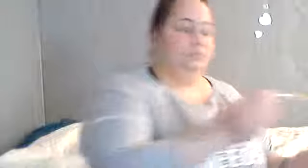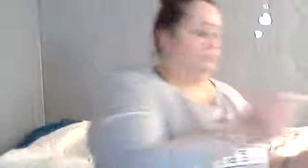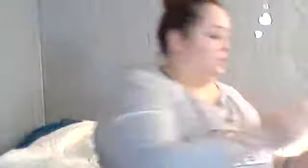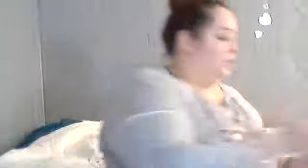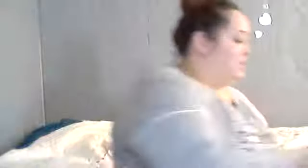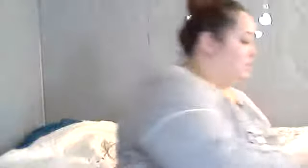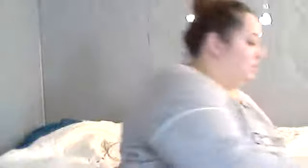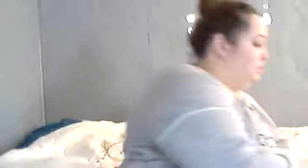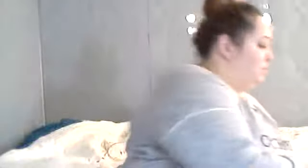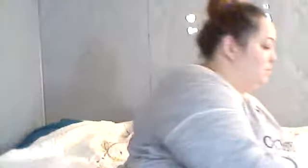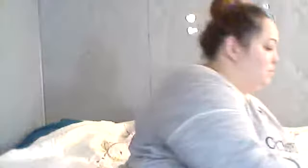Here's Sisa.